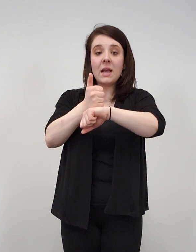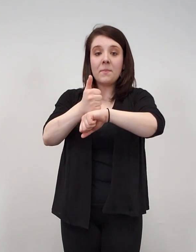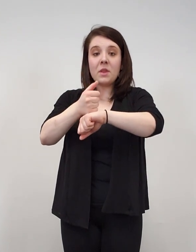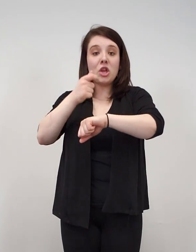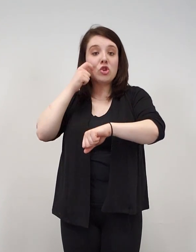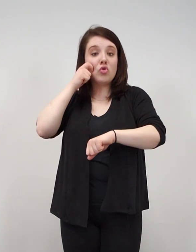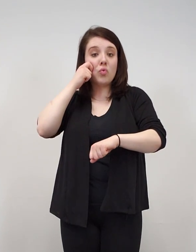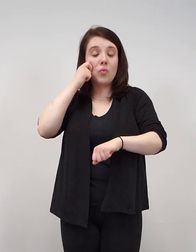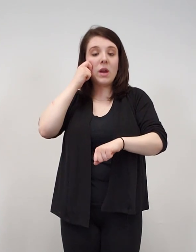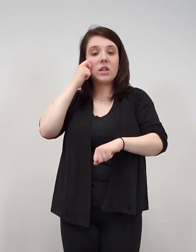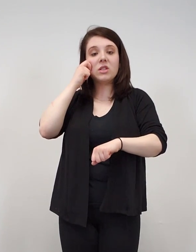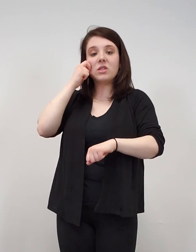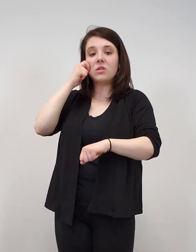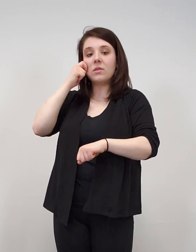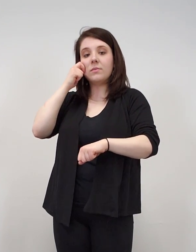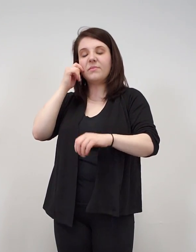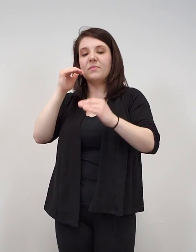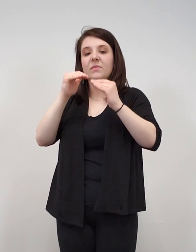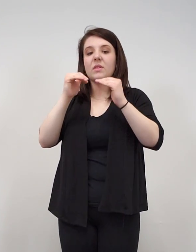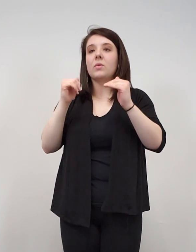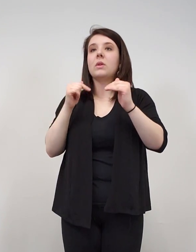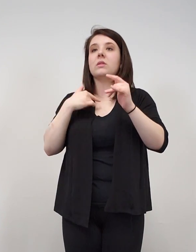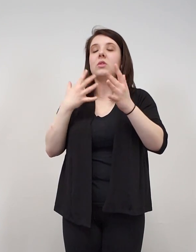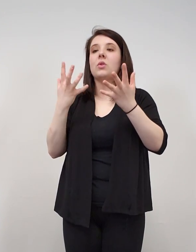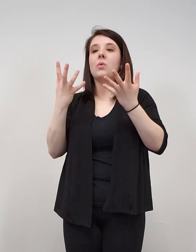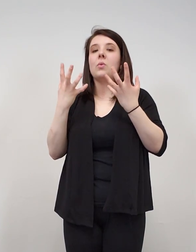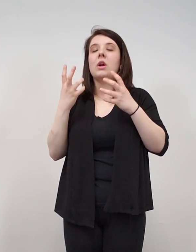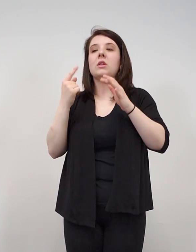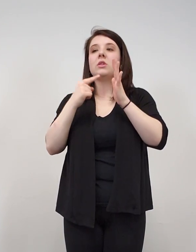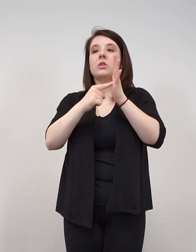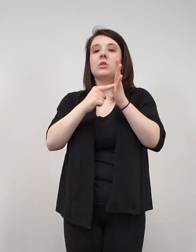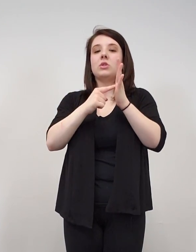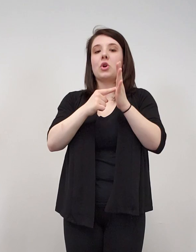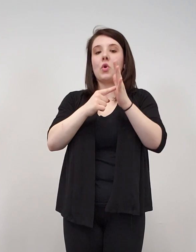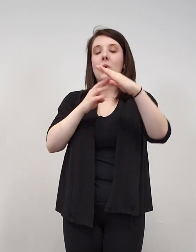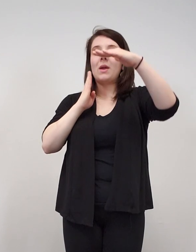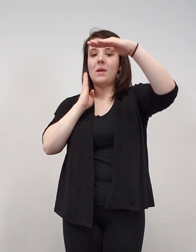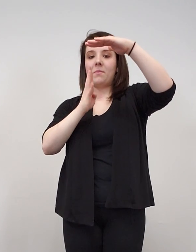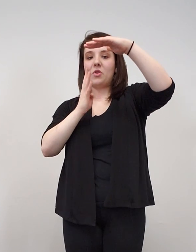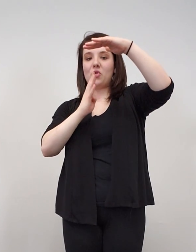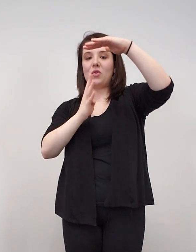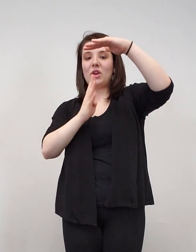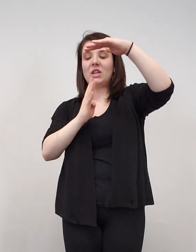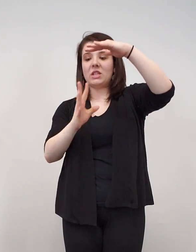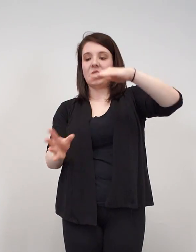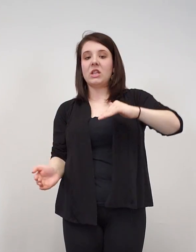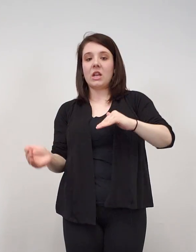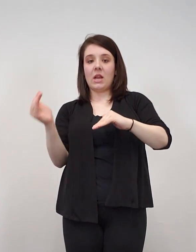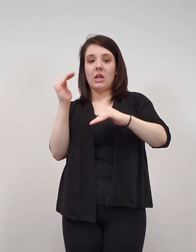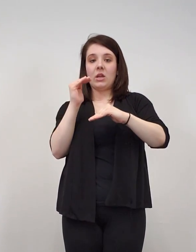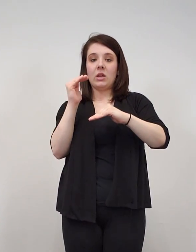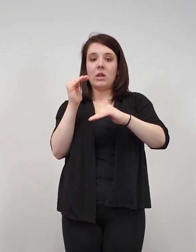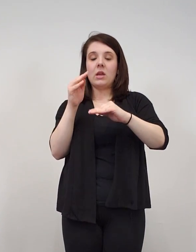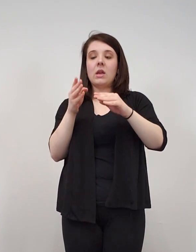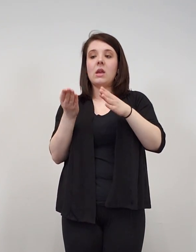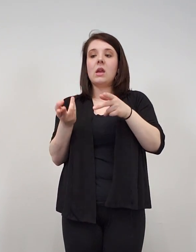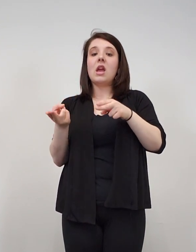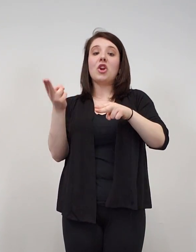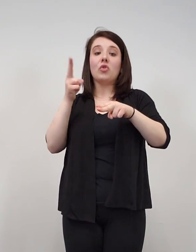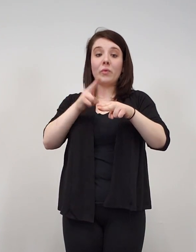reduce immigration from Southern and Eastern Europe, increase immigration from Northern and Western Europe, and ban immigration